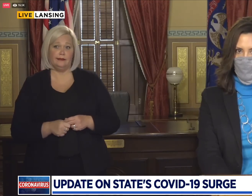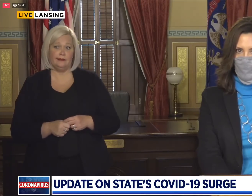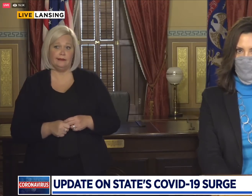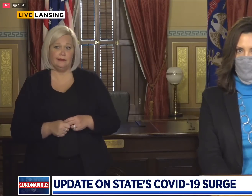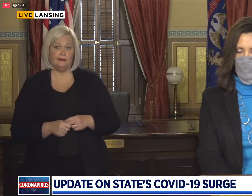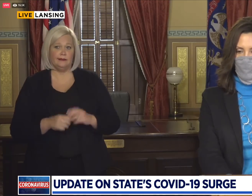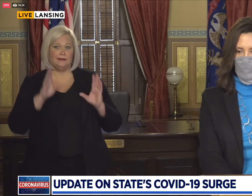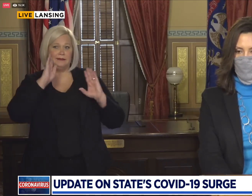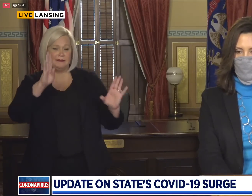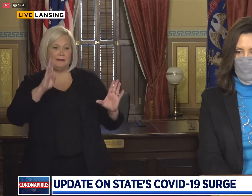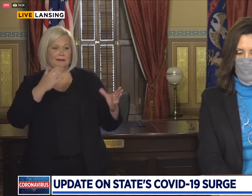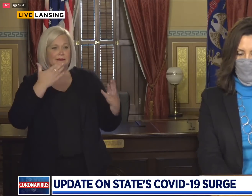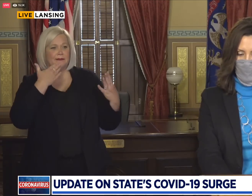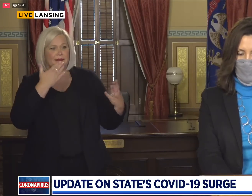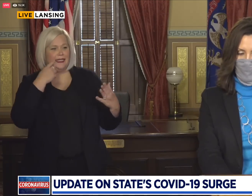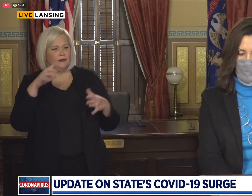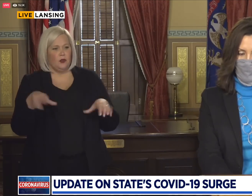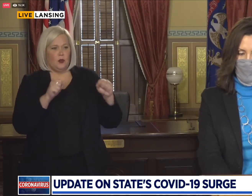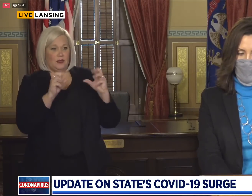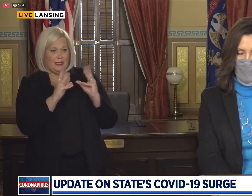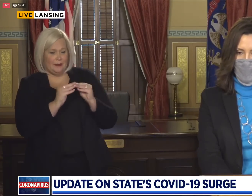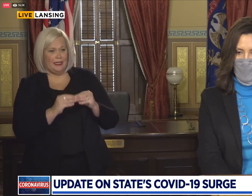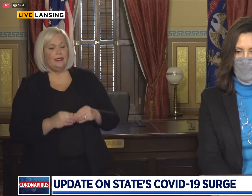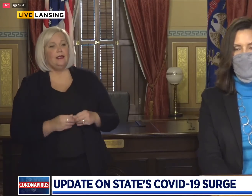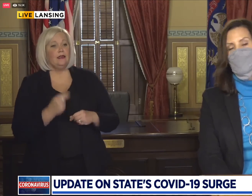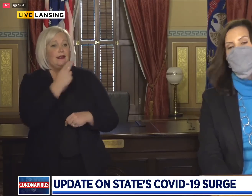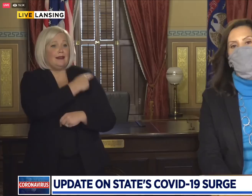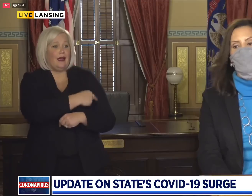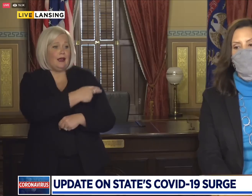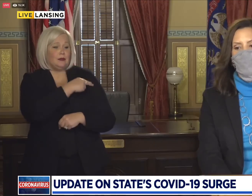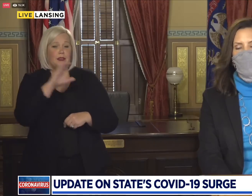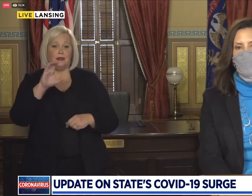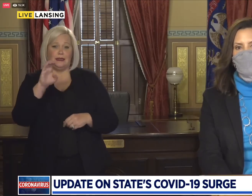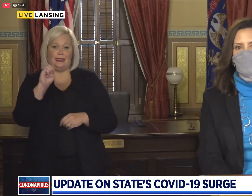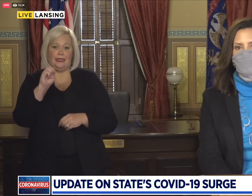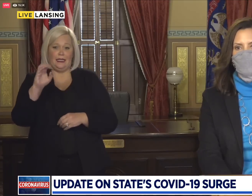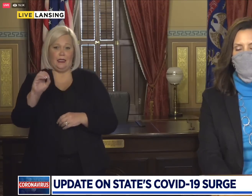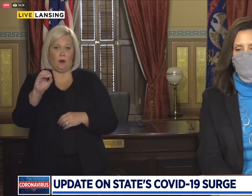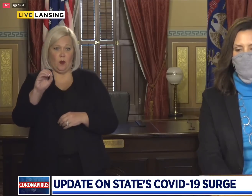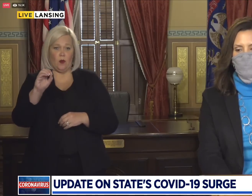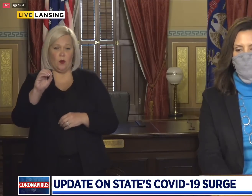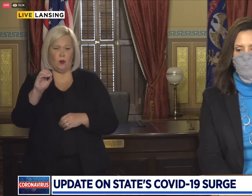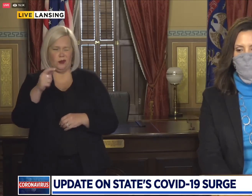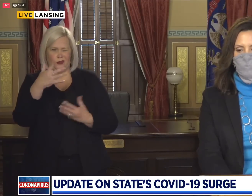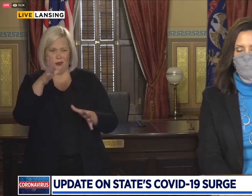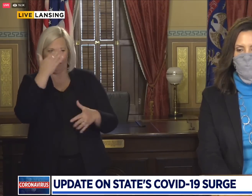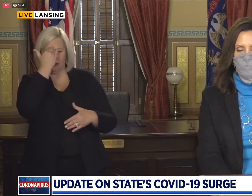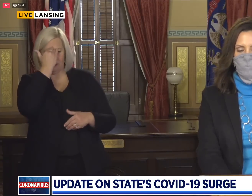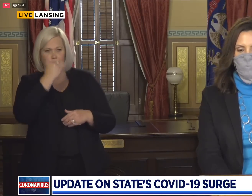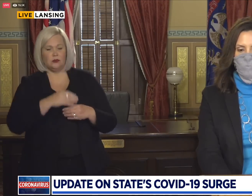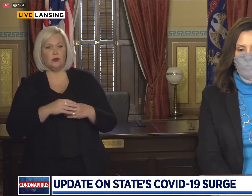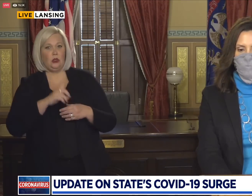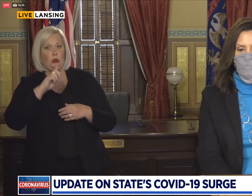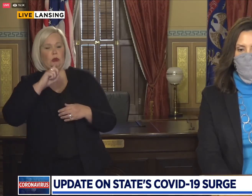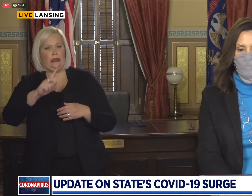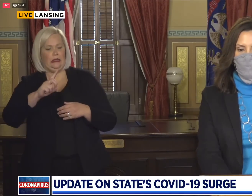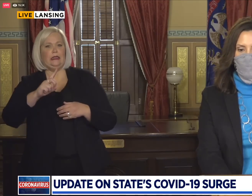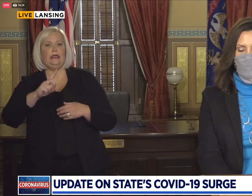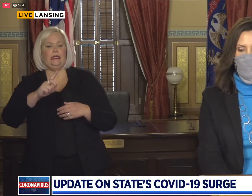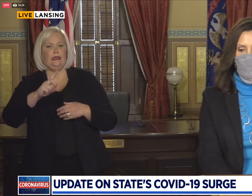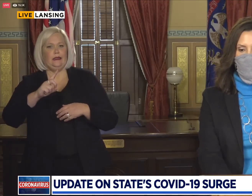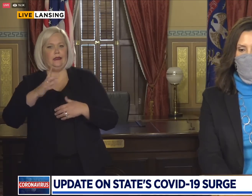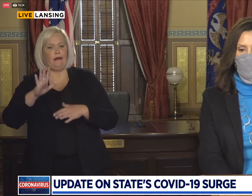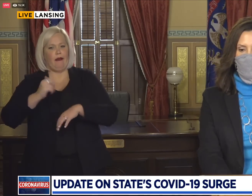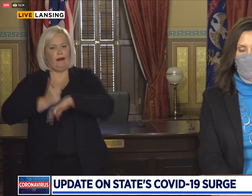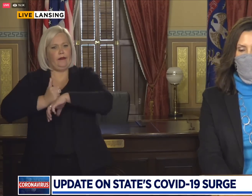Hi, Governor. Thanks for doing this. The hospital CEOs, as you may know, really pointed the